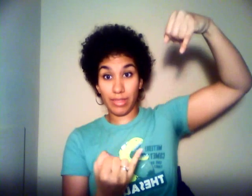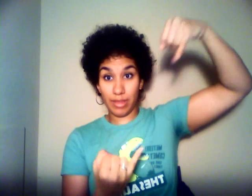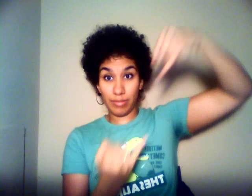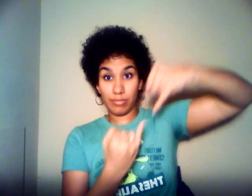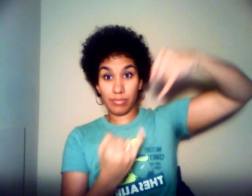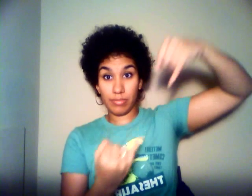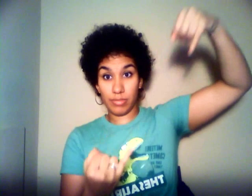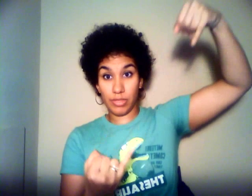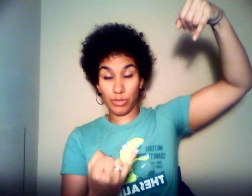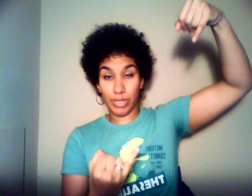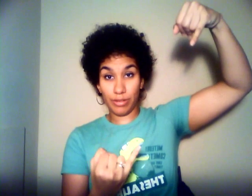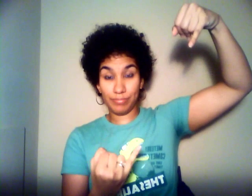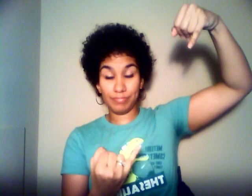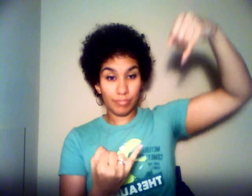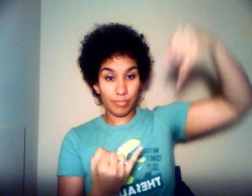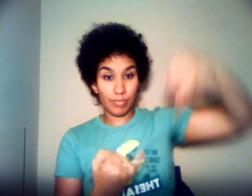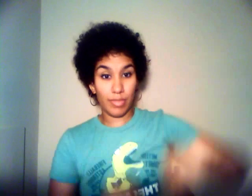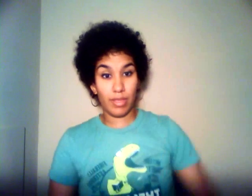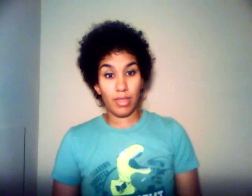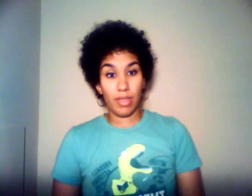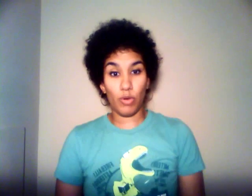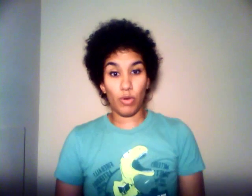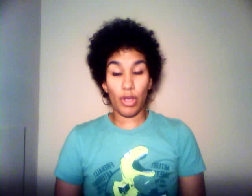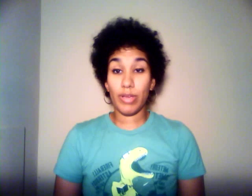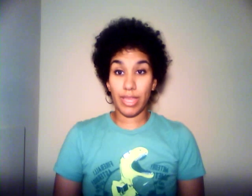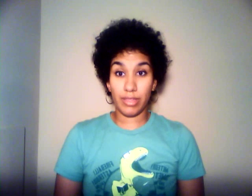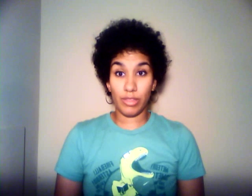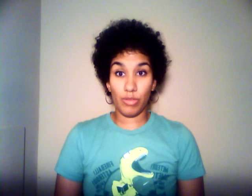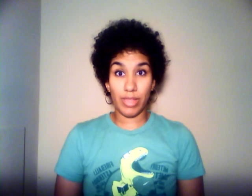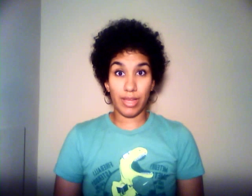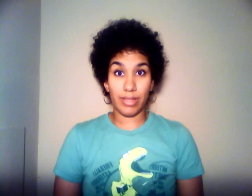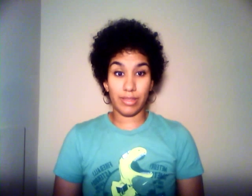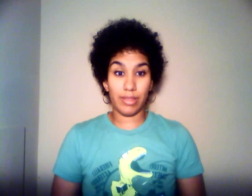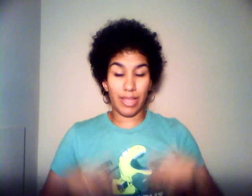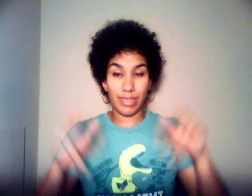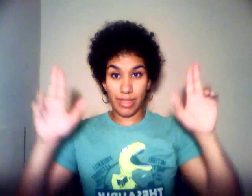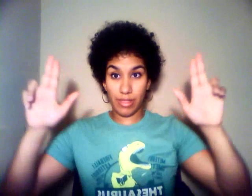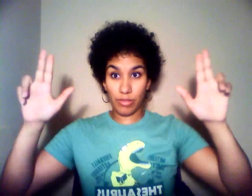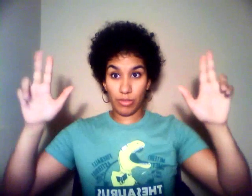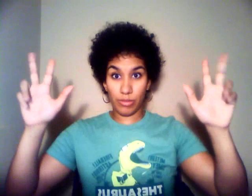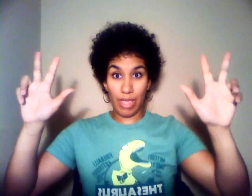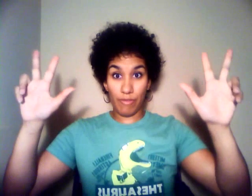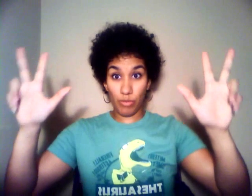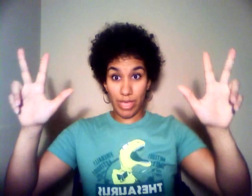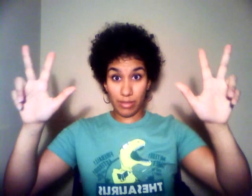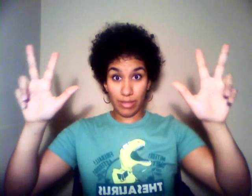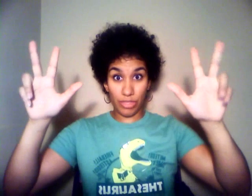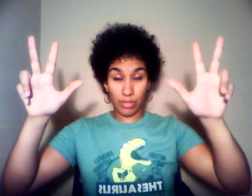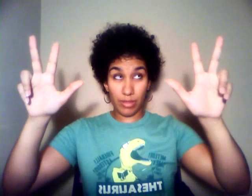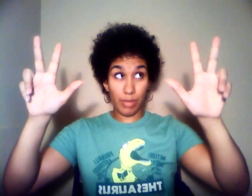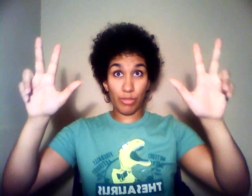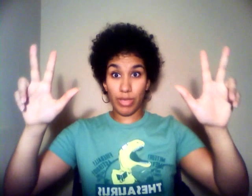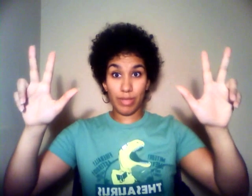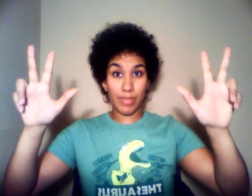that. Tornado. For a hurricane, you sign like this. You have three, like the number 3